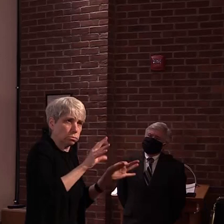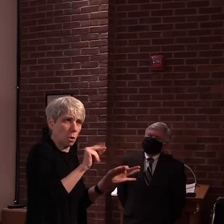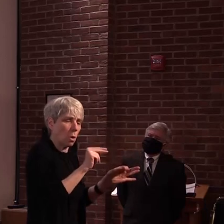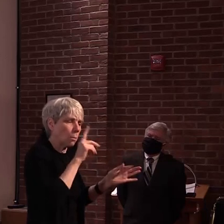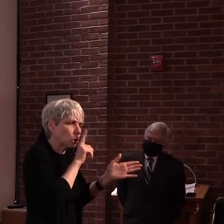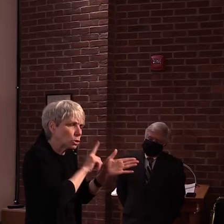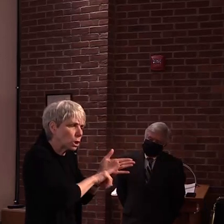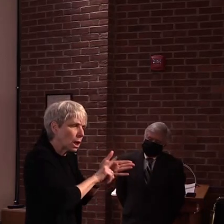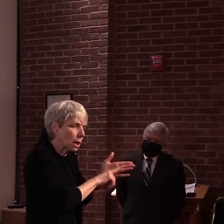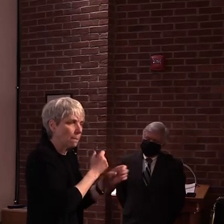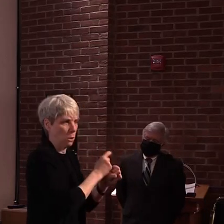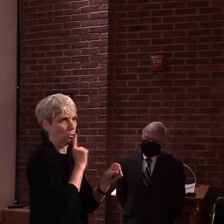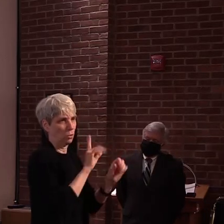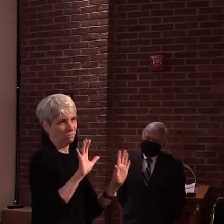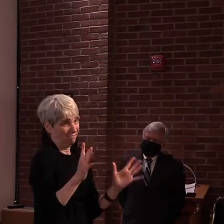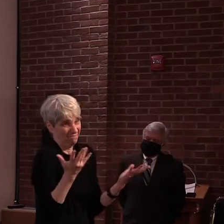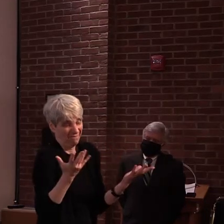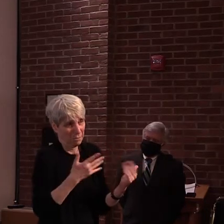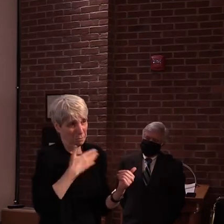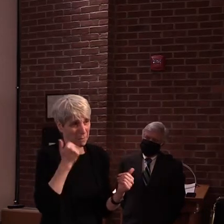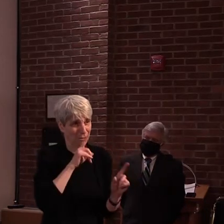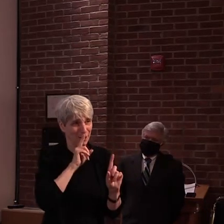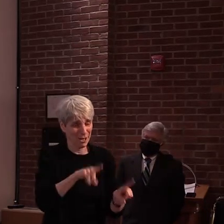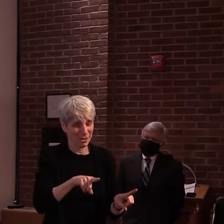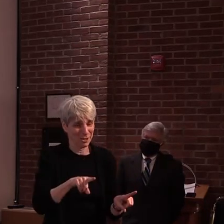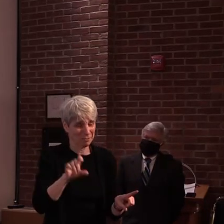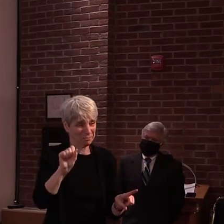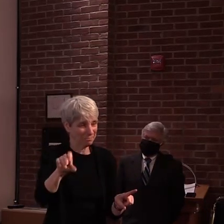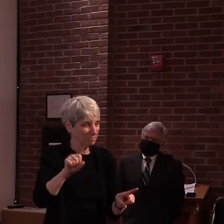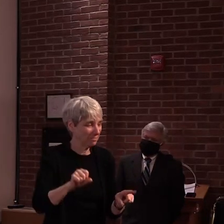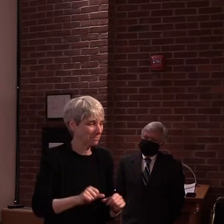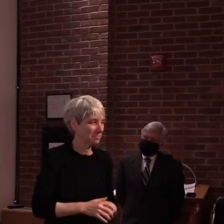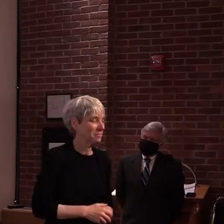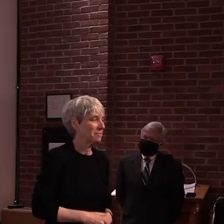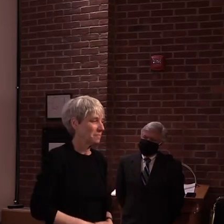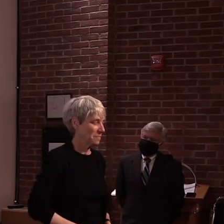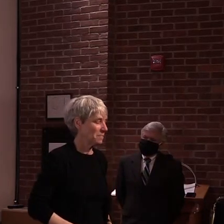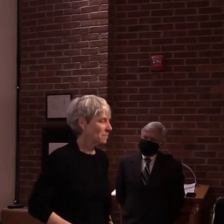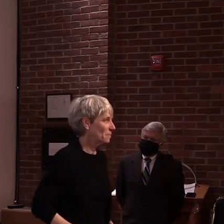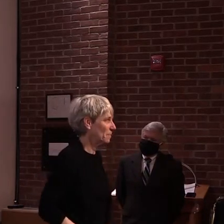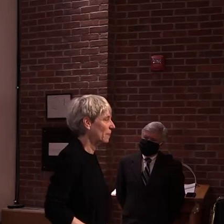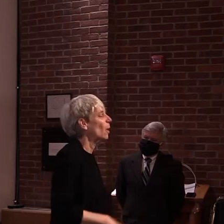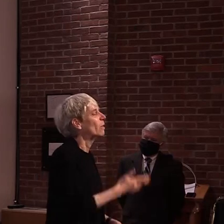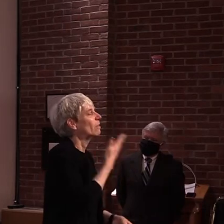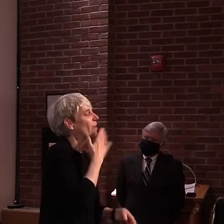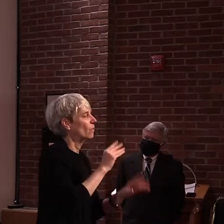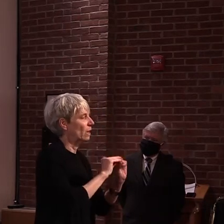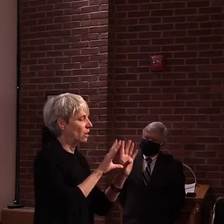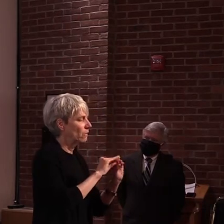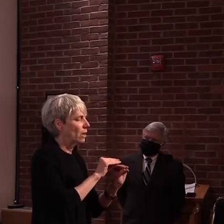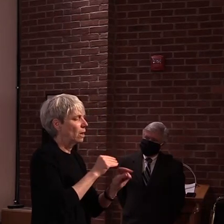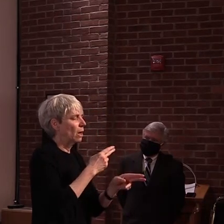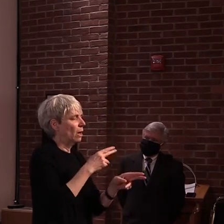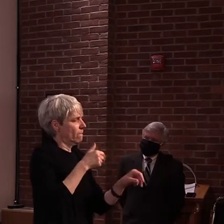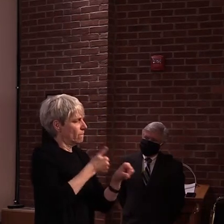here. It's the best okay, I can do. That's the best you. I that's can do for you. No, thanks for that. Just a couple of quick follow-ups. Governor, earlier in the press